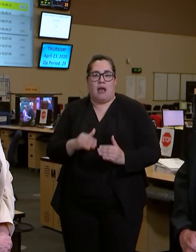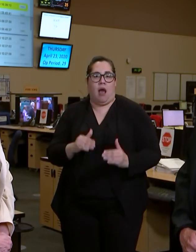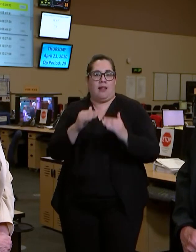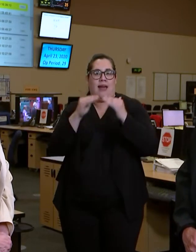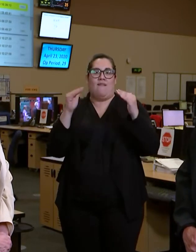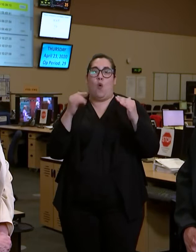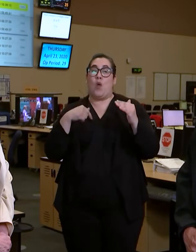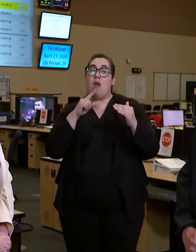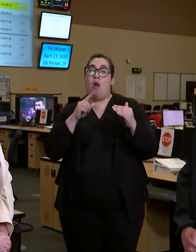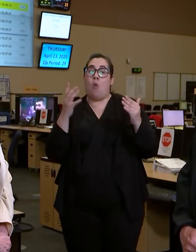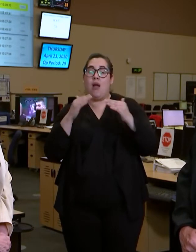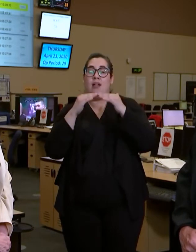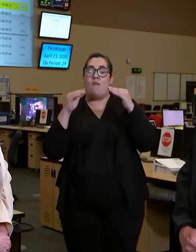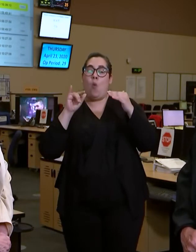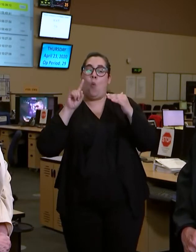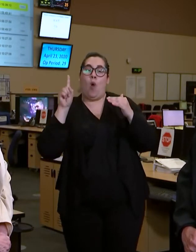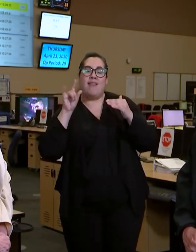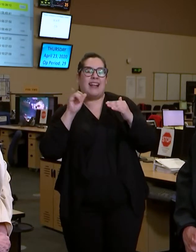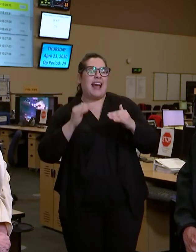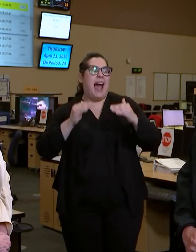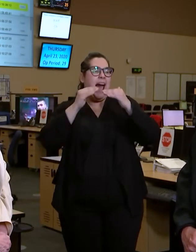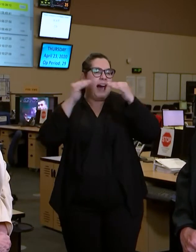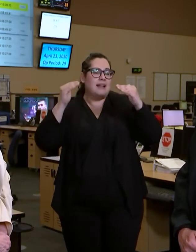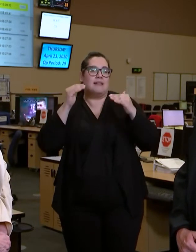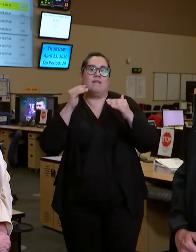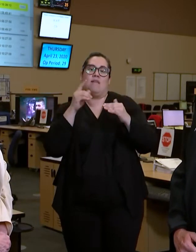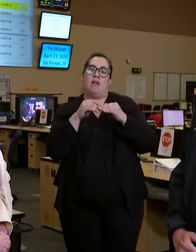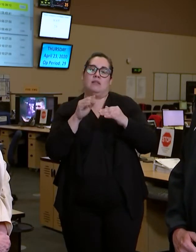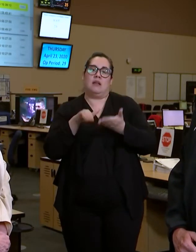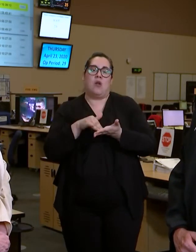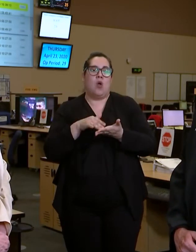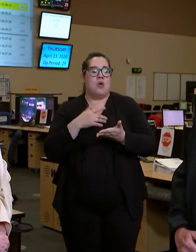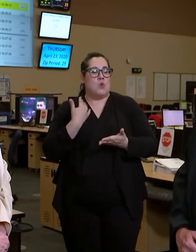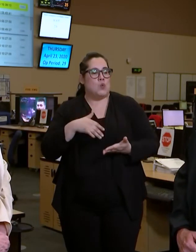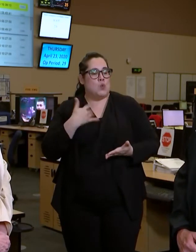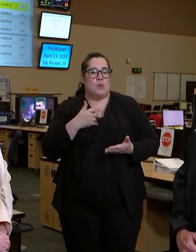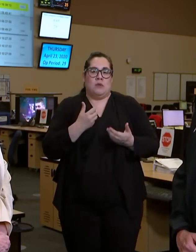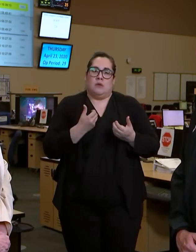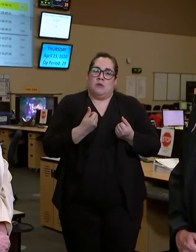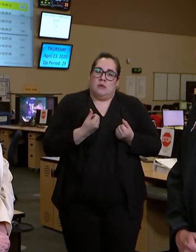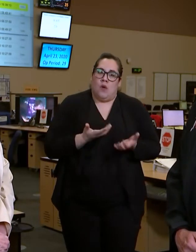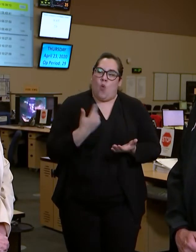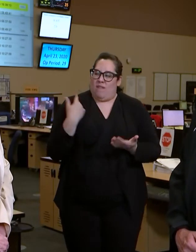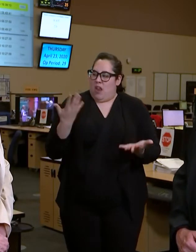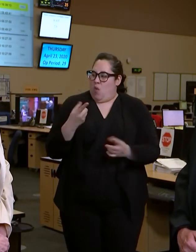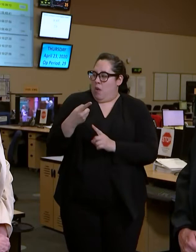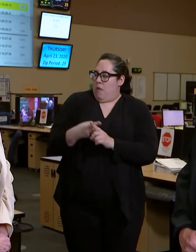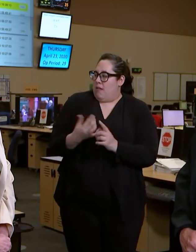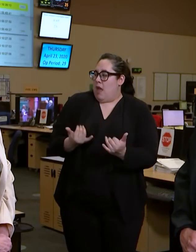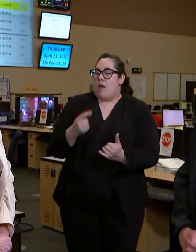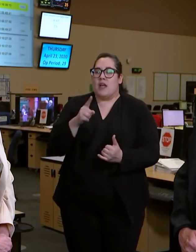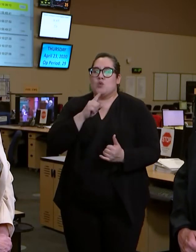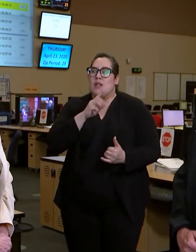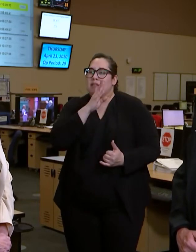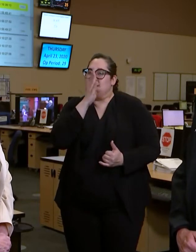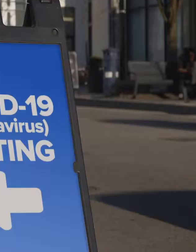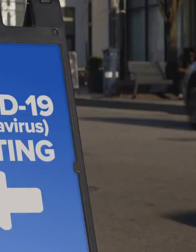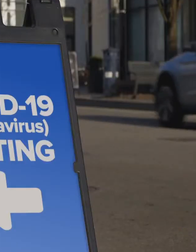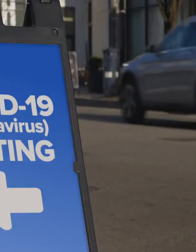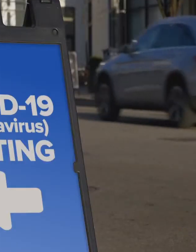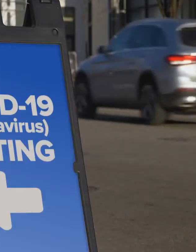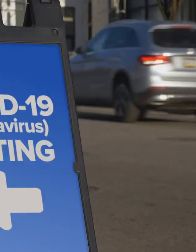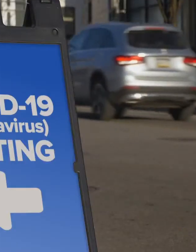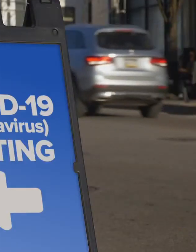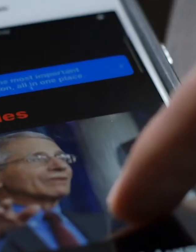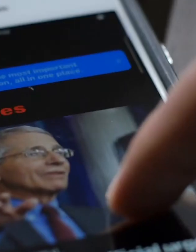highest level in the center. And it's taken a lot of wear and tear. We've been here about a month now. Right. And so this is unprecedented times for